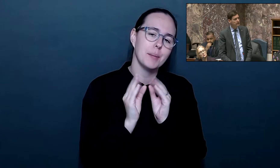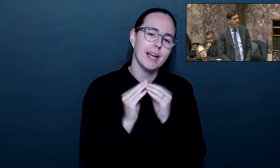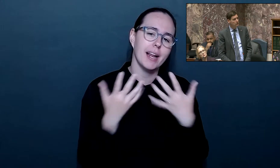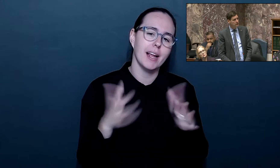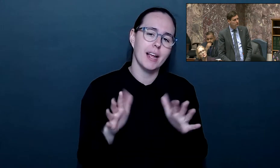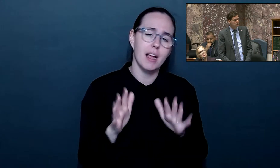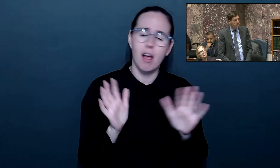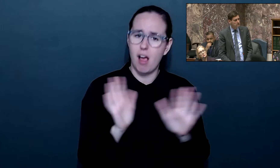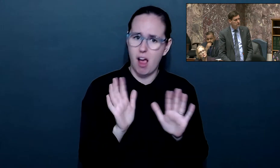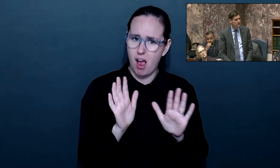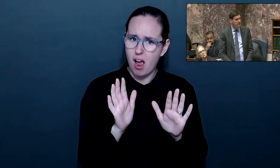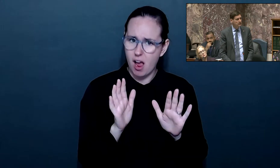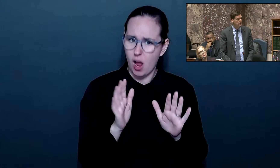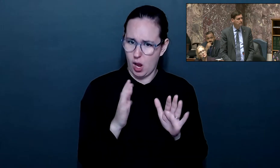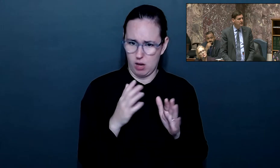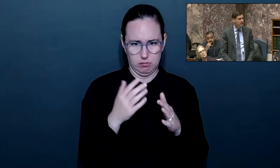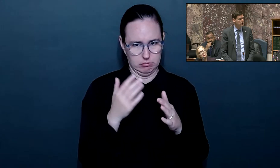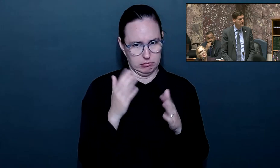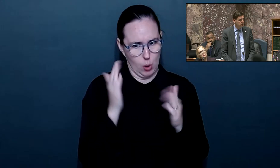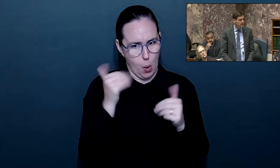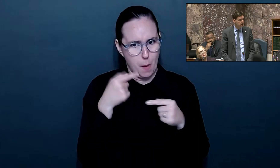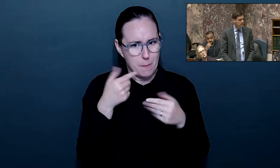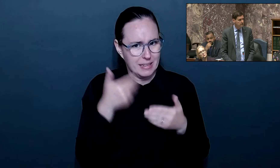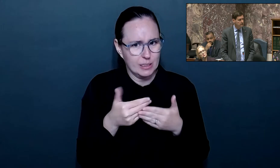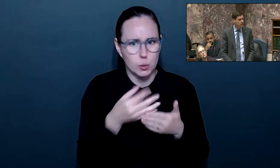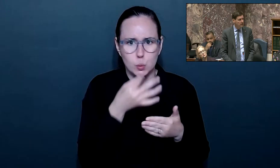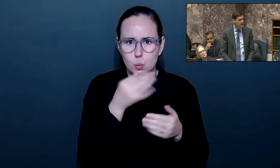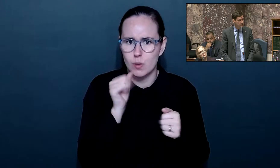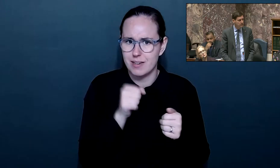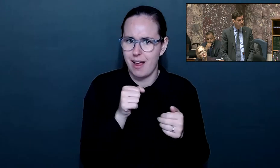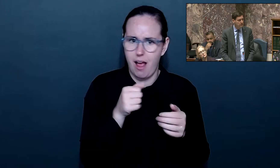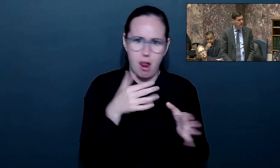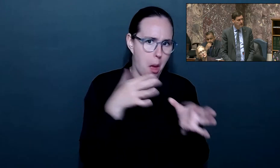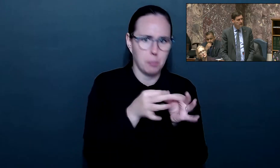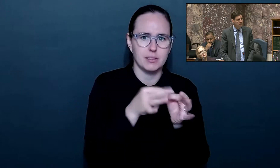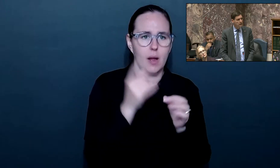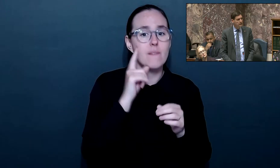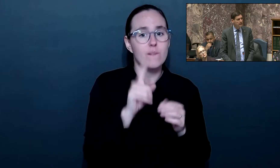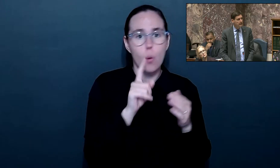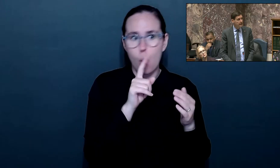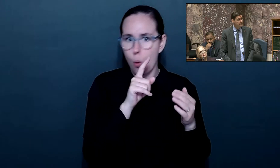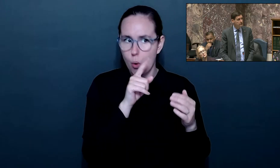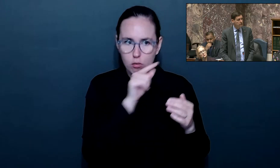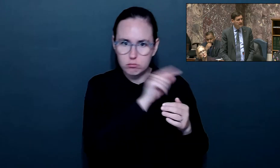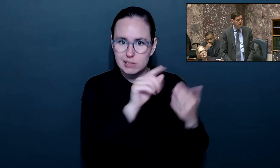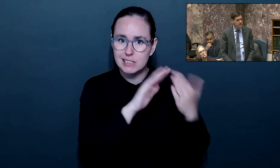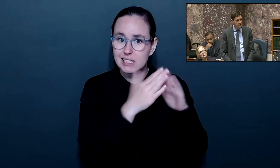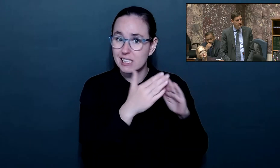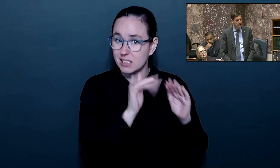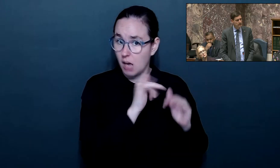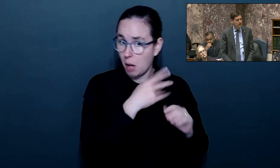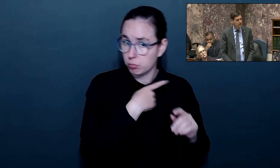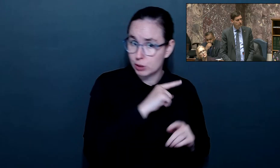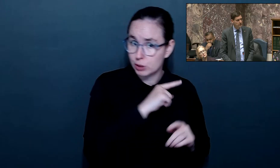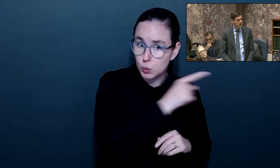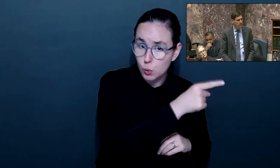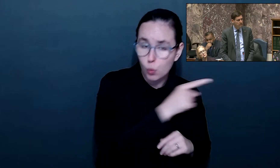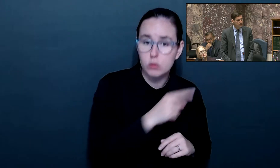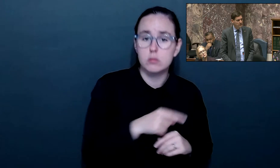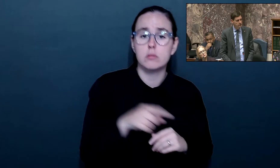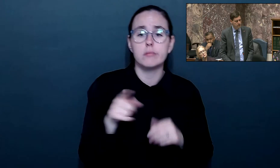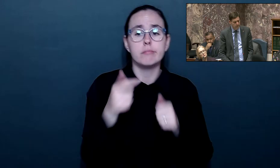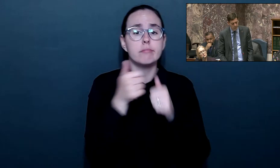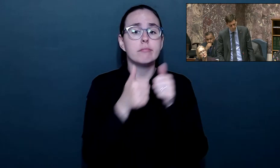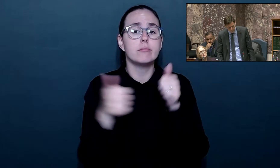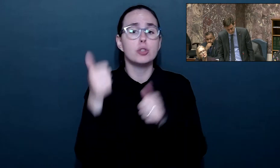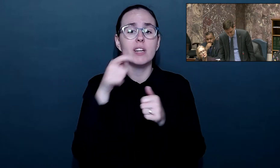Chief Dolly and Logan, with mental health specialists, the local hospital, on adding additional beds, and I look forward to share more